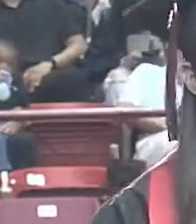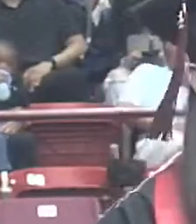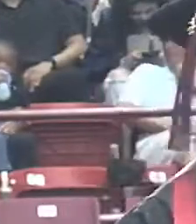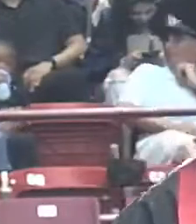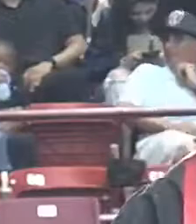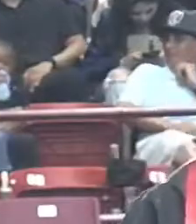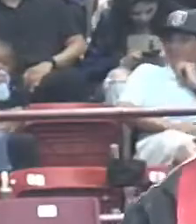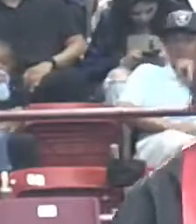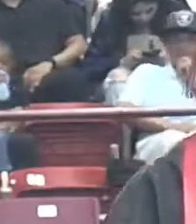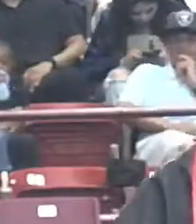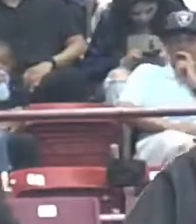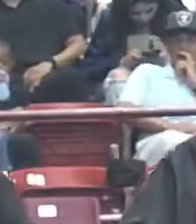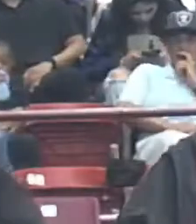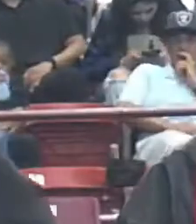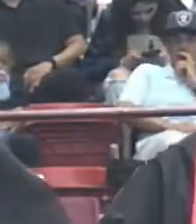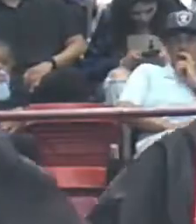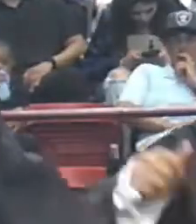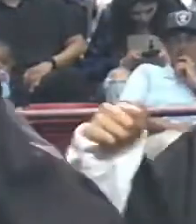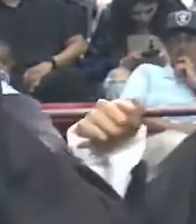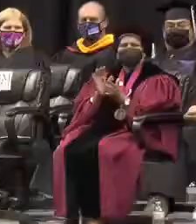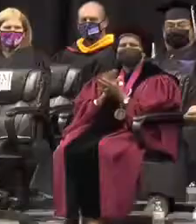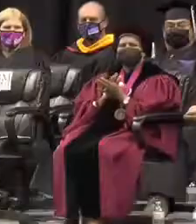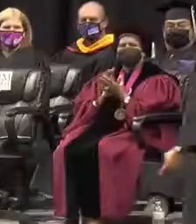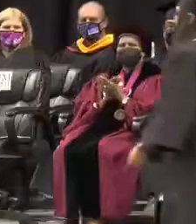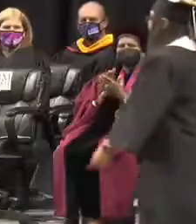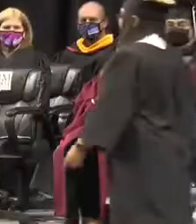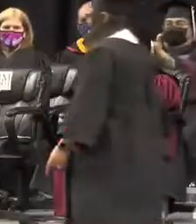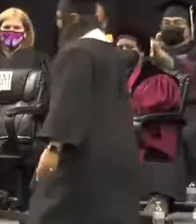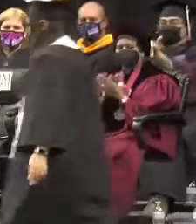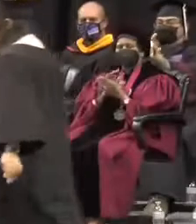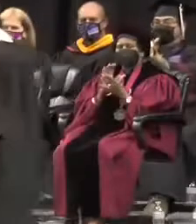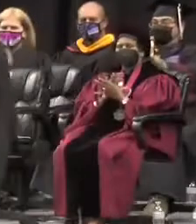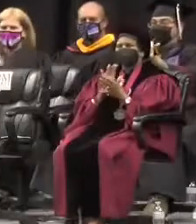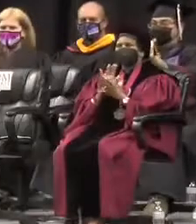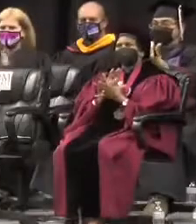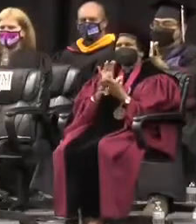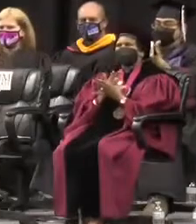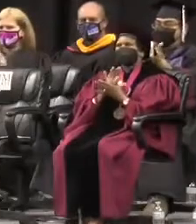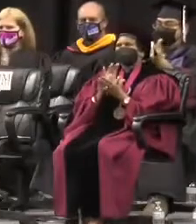Ali Amada Madrid, Crimson Scholar graduate.